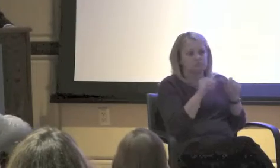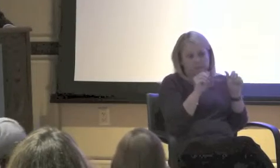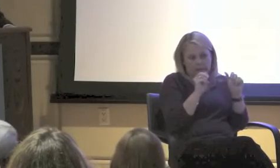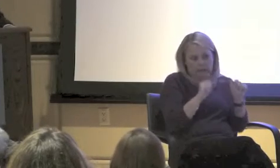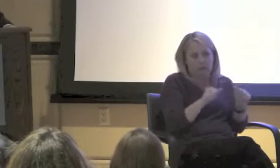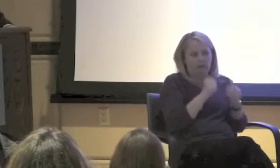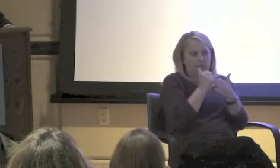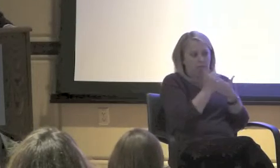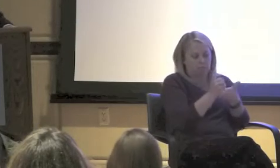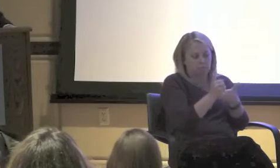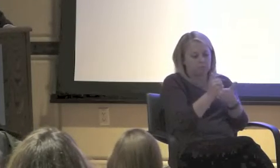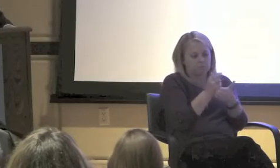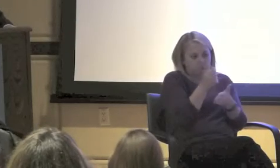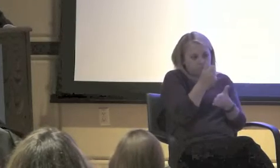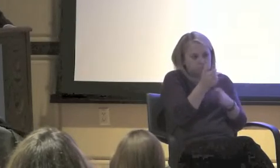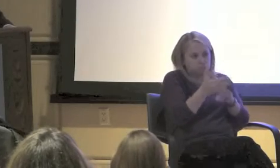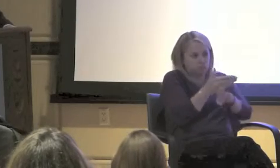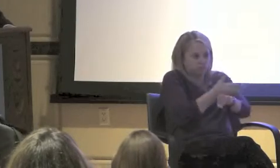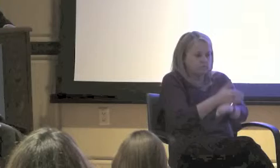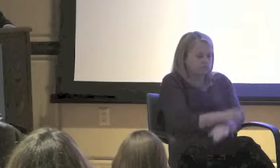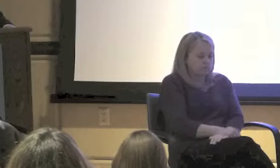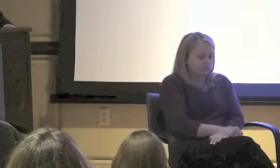get it through.